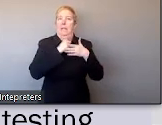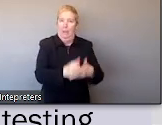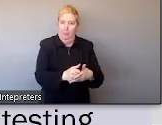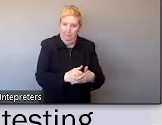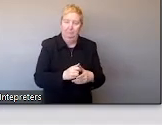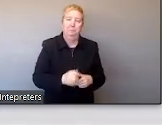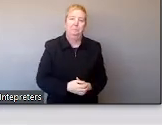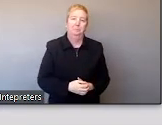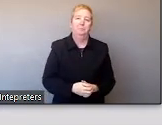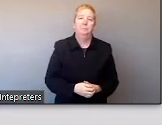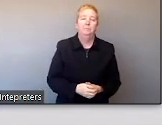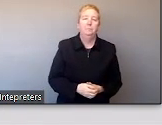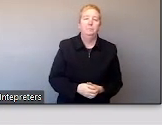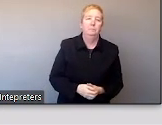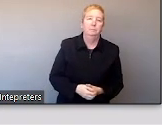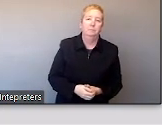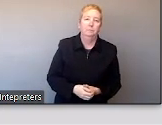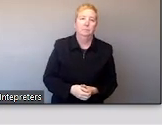slide.